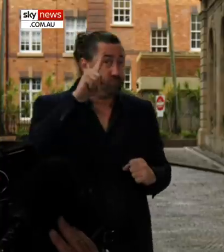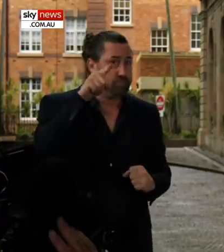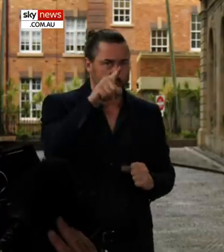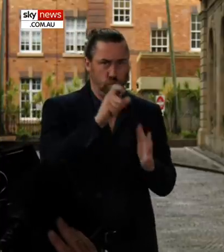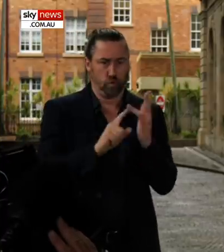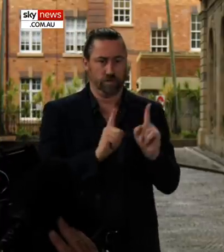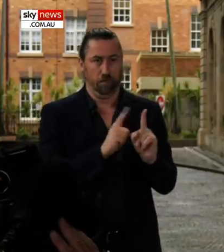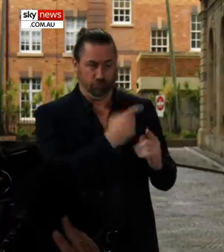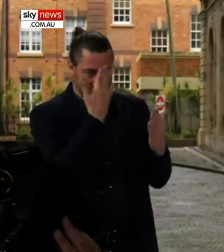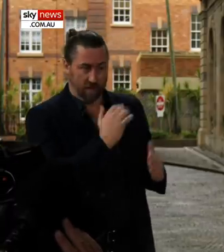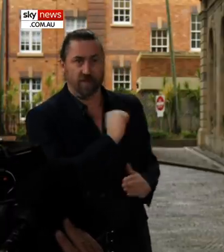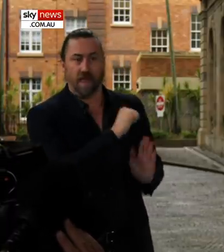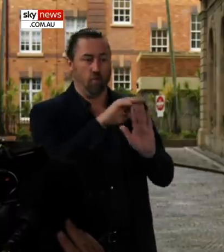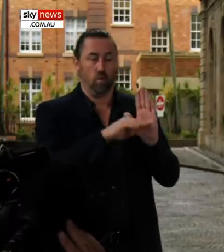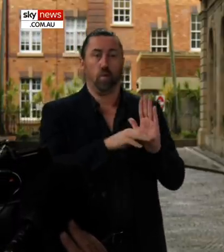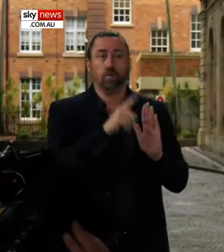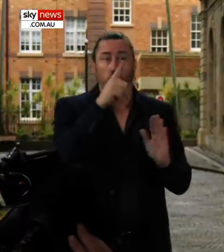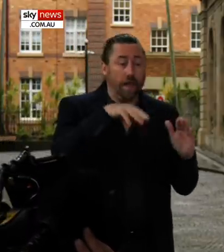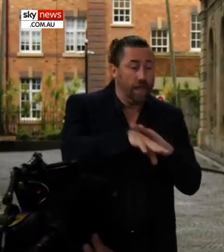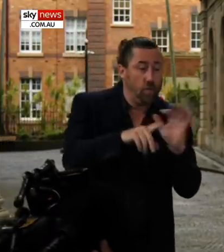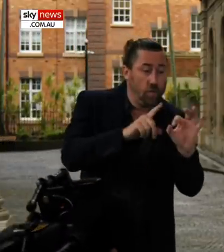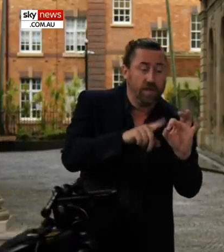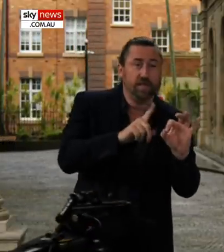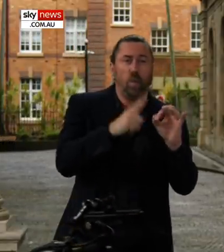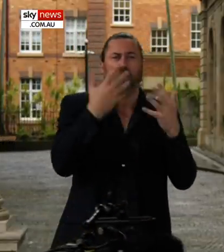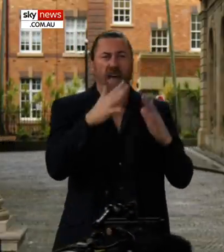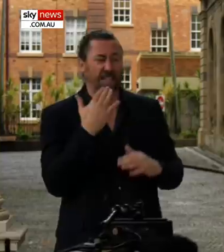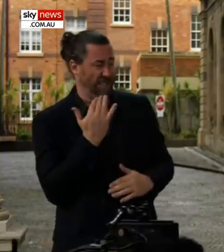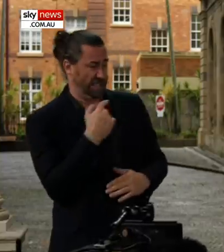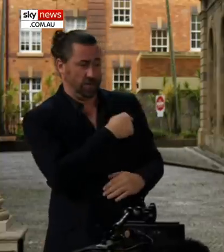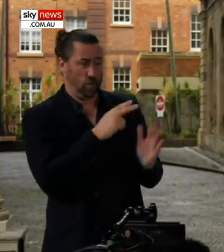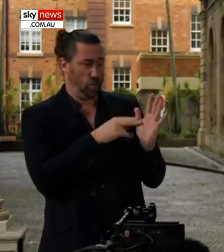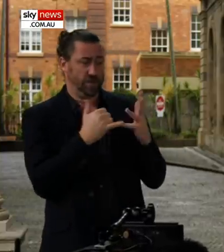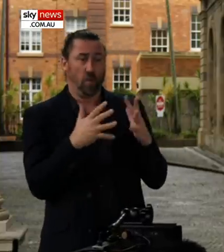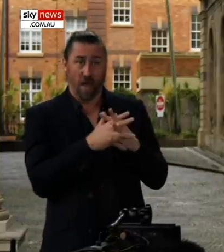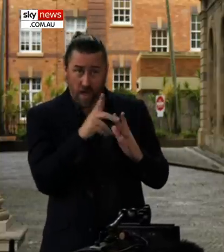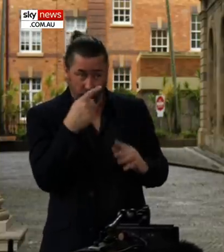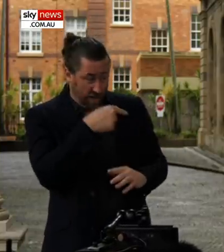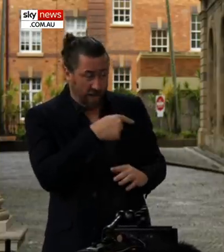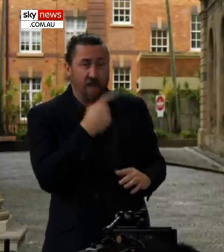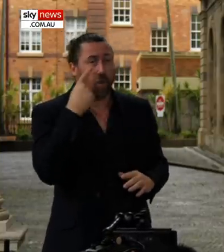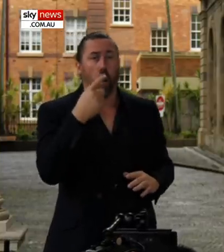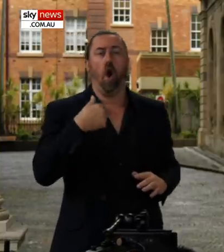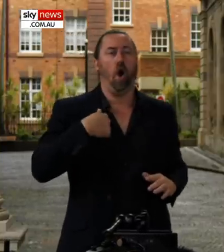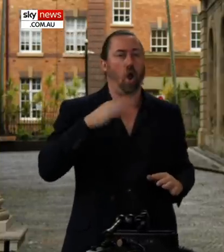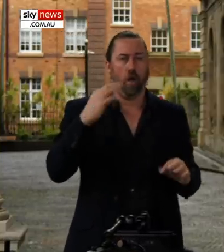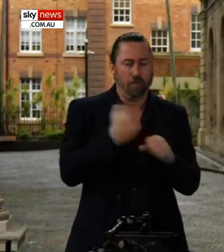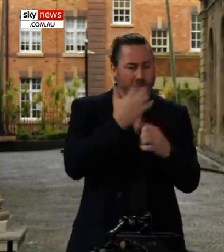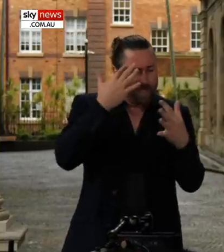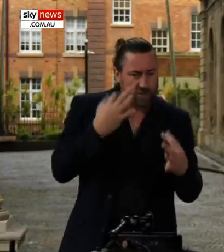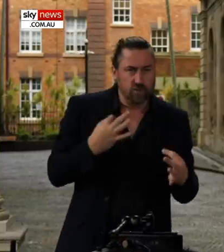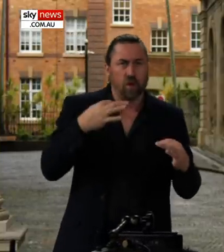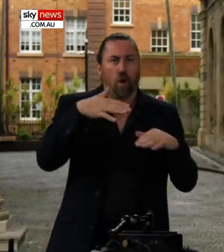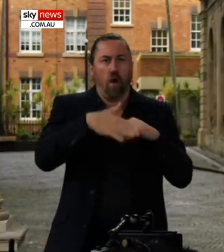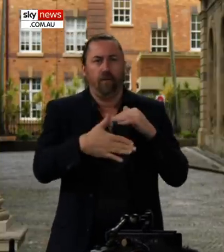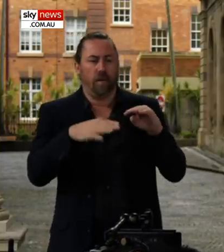again, anyone who has recently come to Queensland and been in New South Wales, we please ask you to have a look at that. We are not making any decisions in